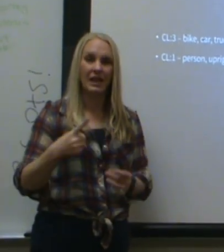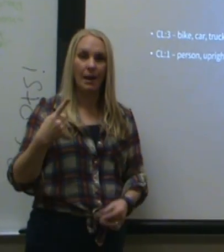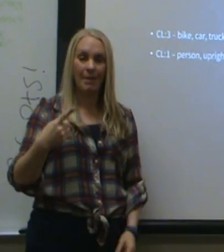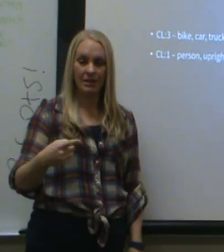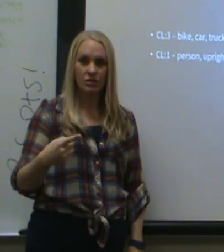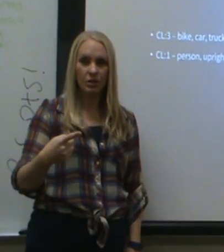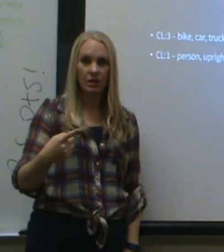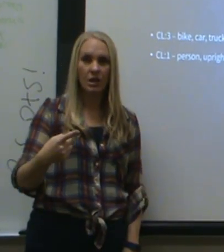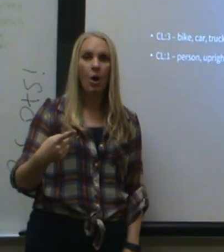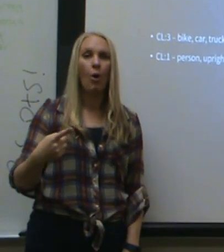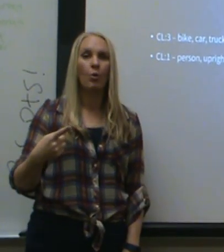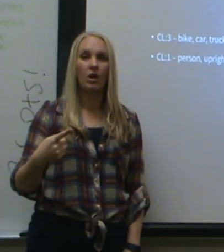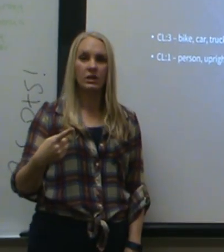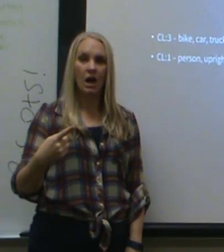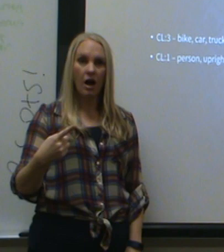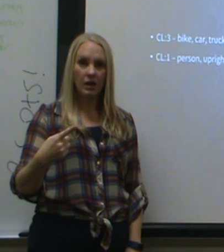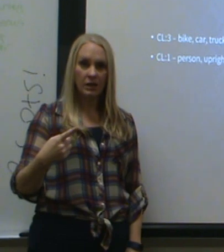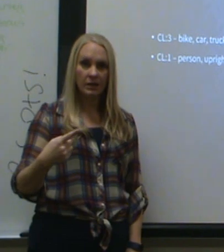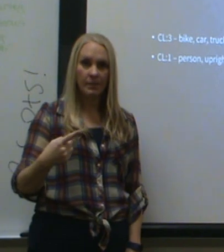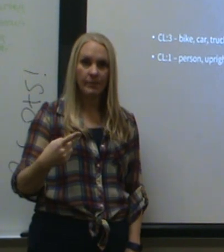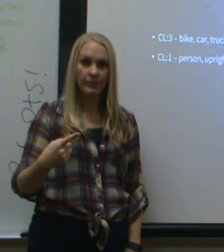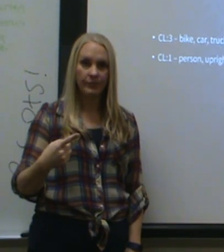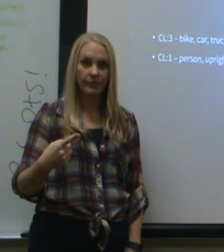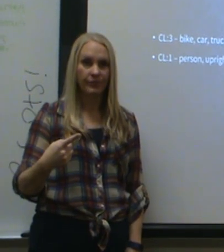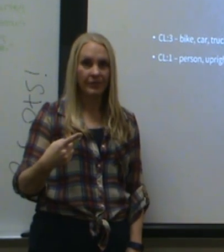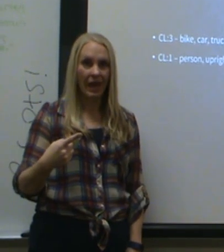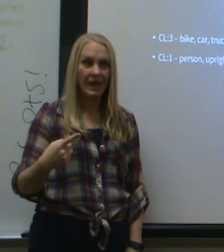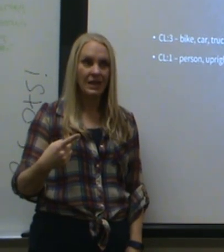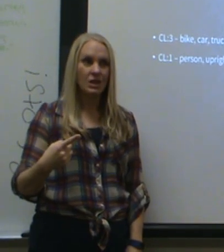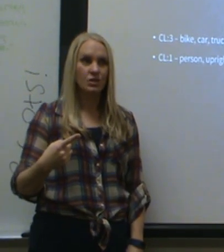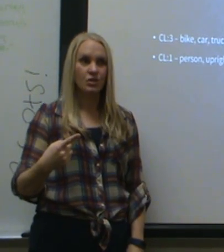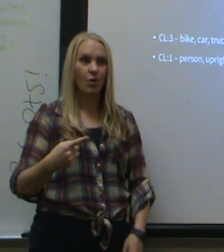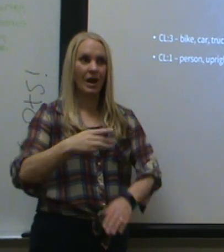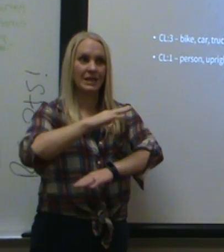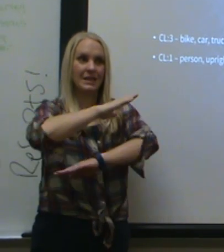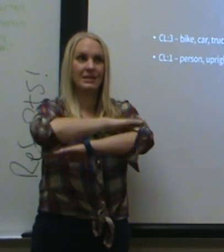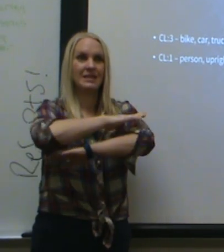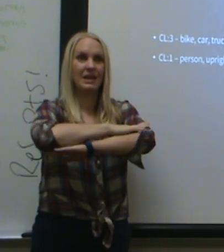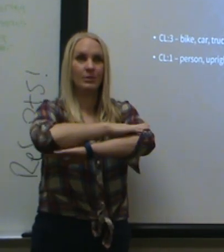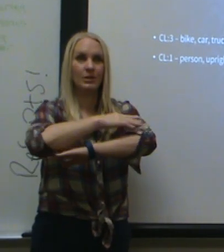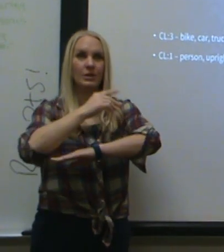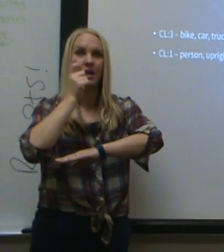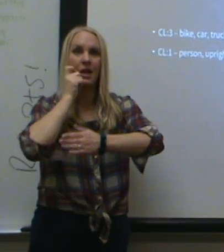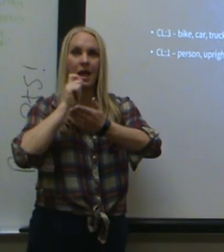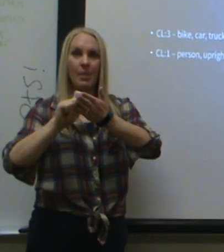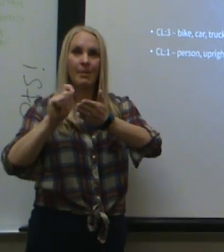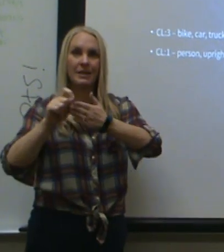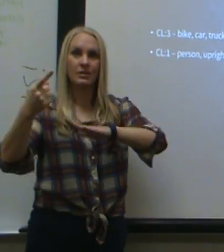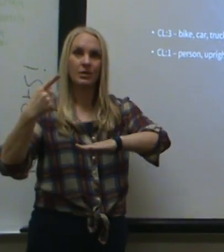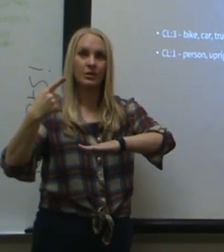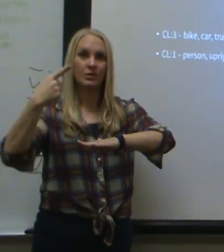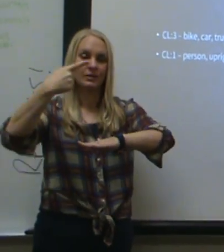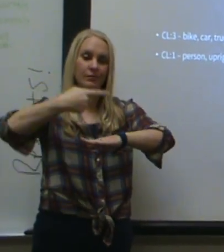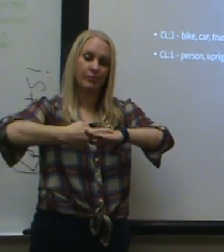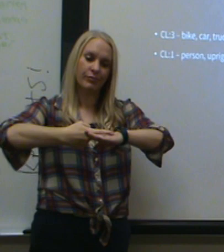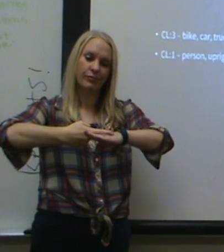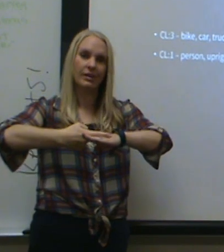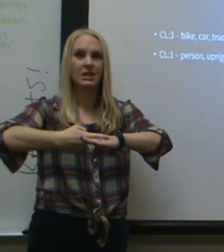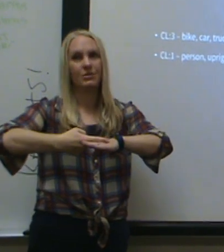a pencil or a log. Okay? So I can say the table, the pencil is right